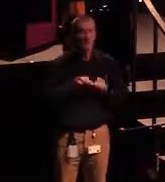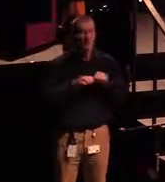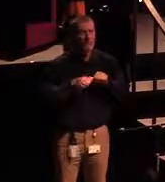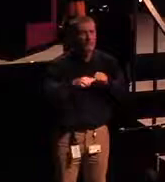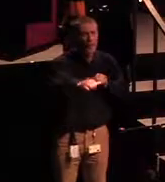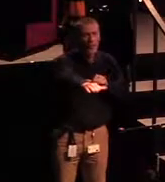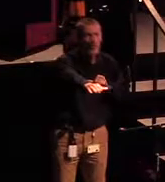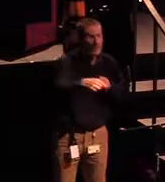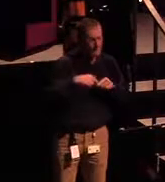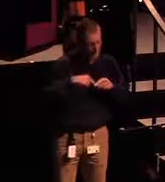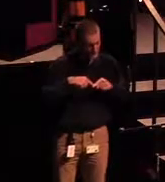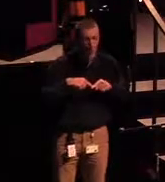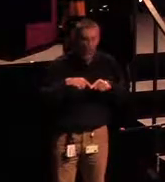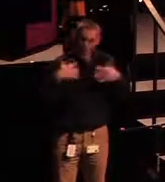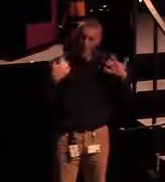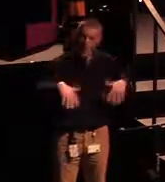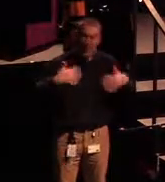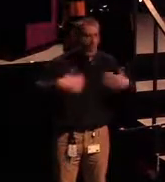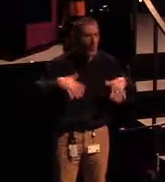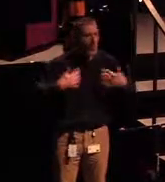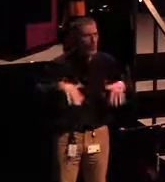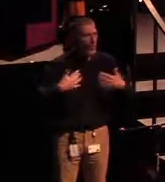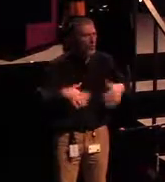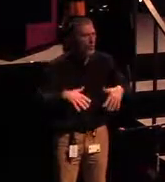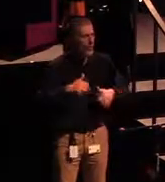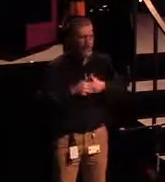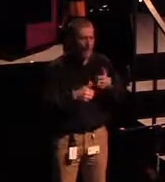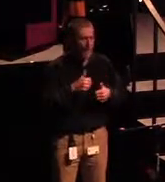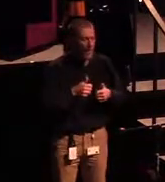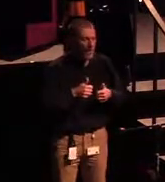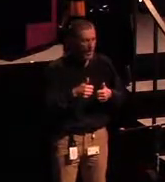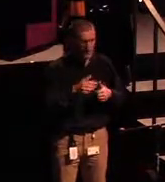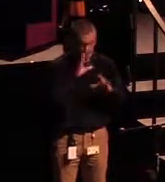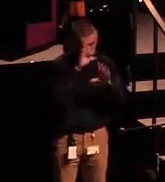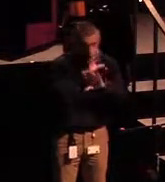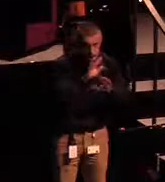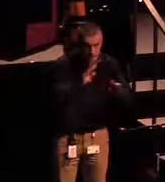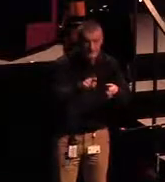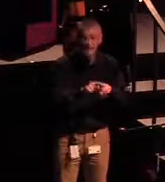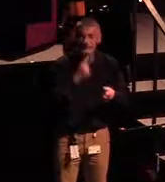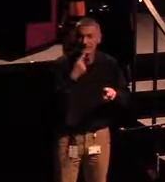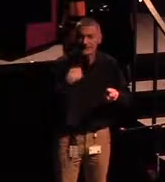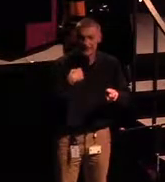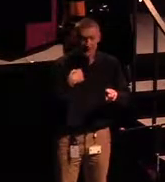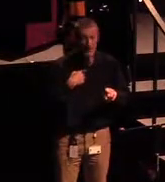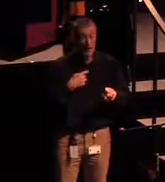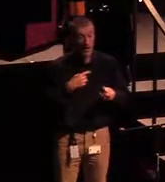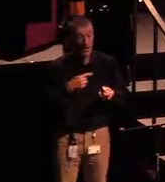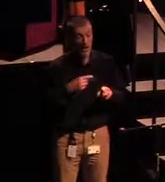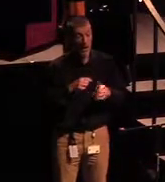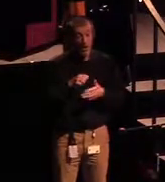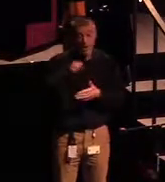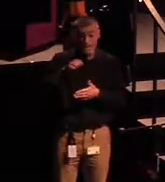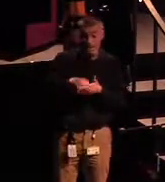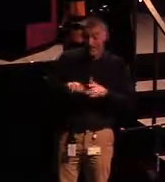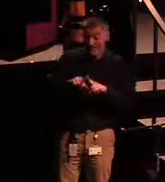proved to be incredibly popular. Can I just reinforce what we said yesterday? You will be unable to buy tickets